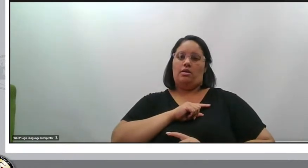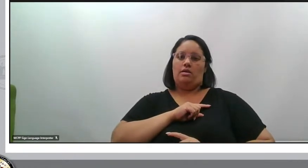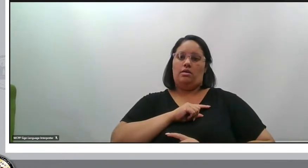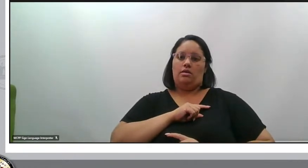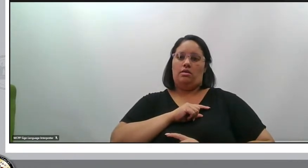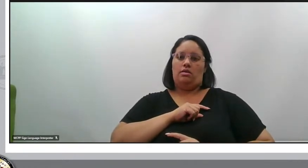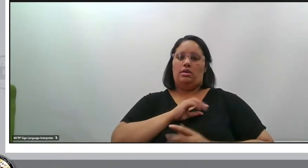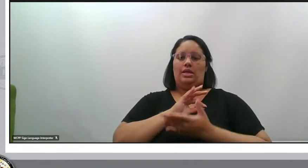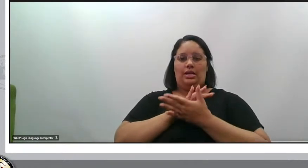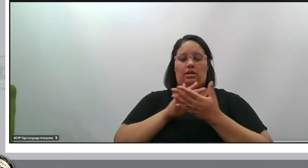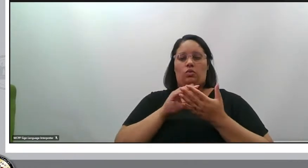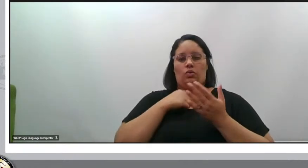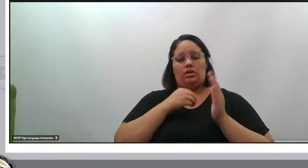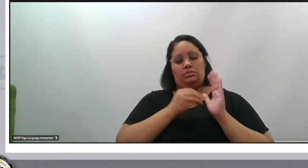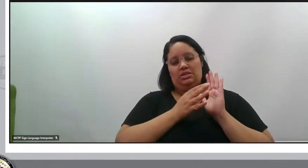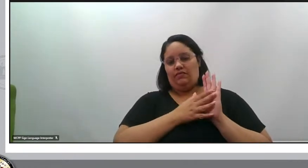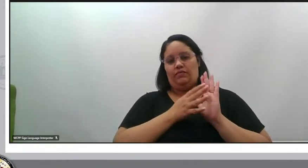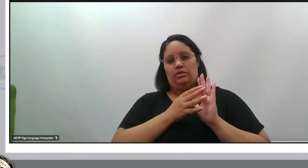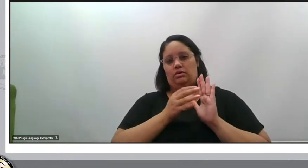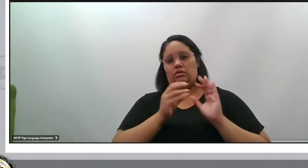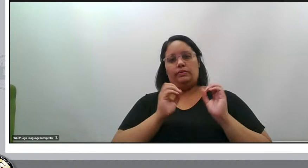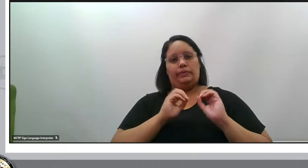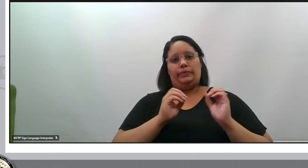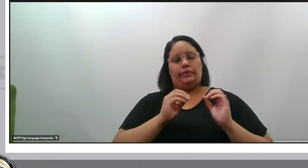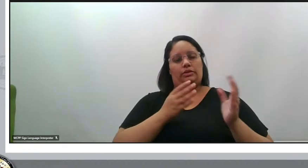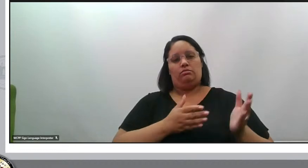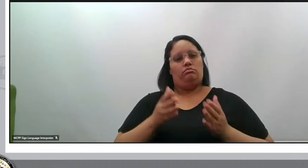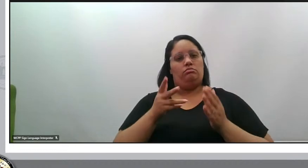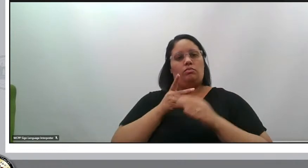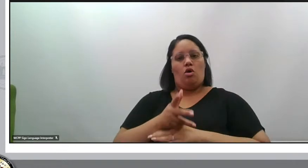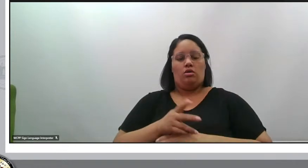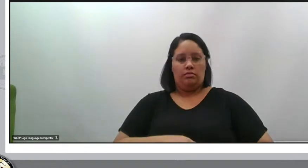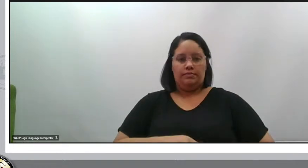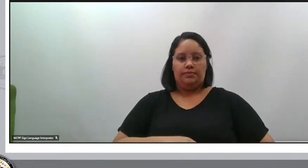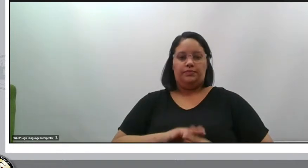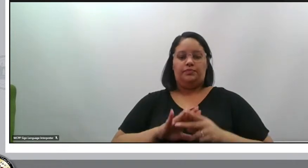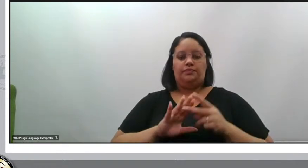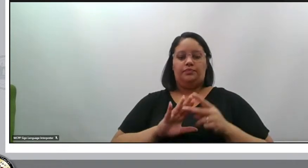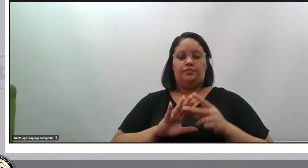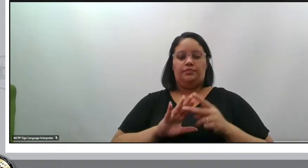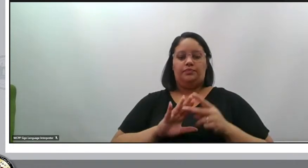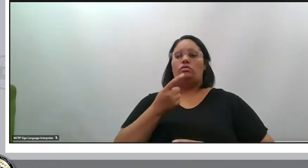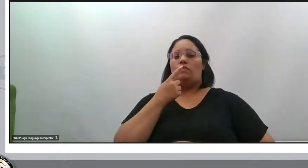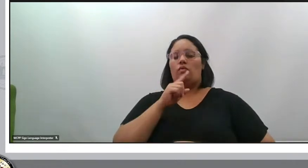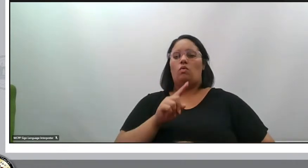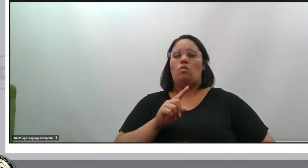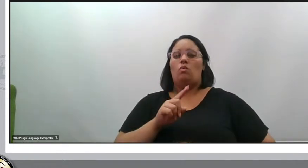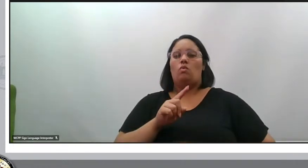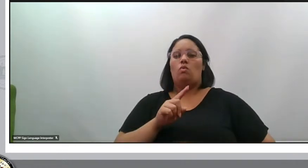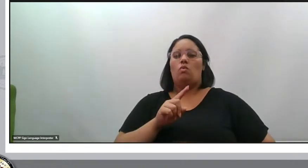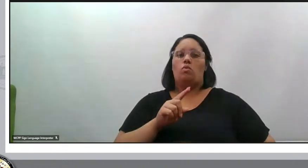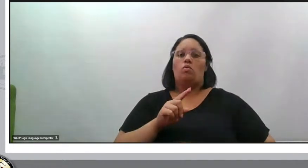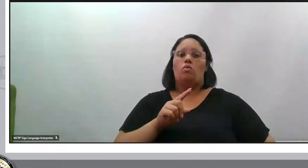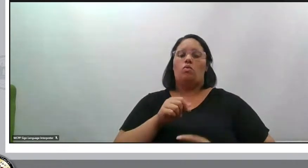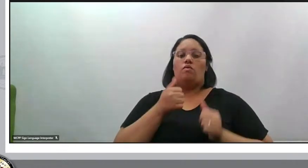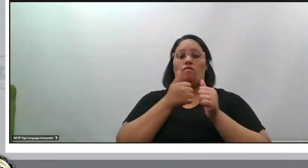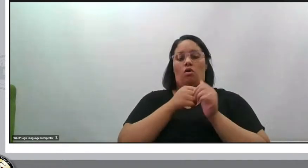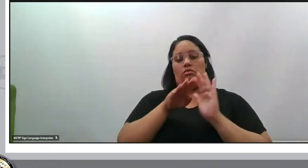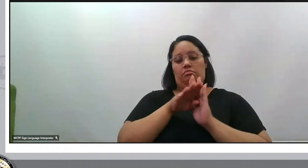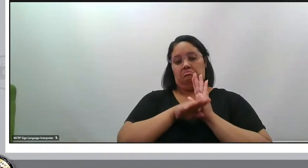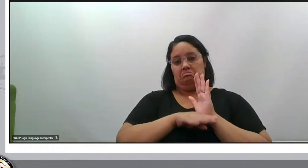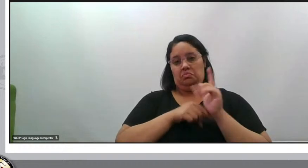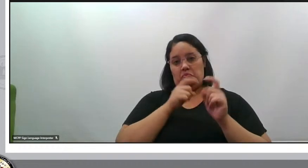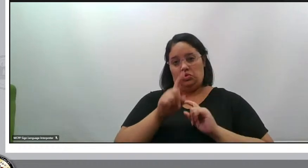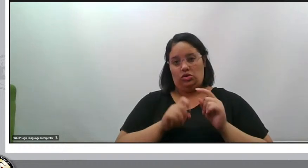trend specifically, we have not made provision for parking. Chair, then with regards to the questions on, if I may touch on all of them in order as it is